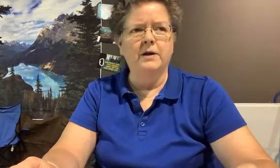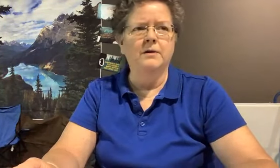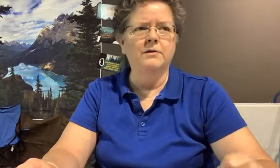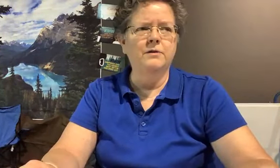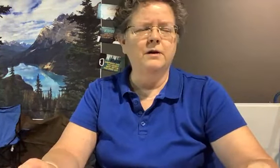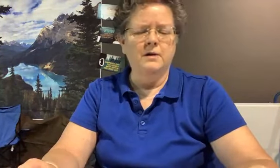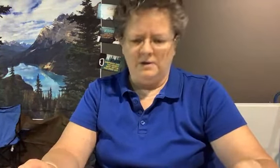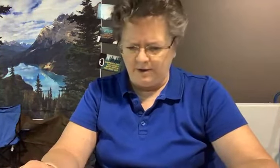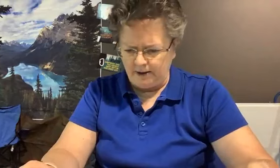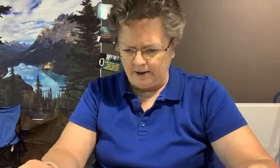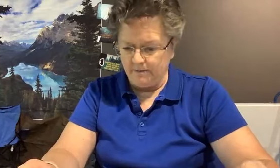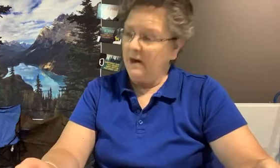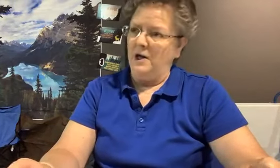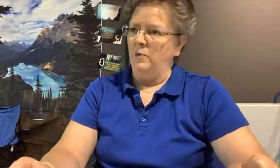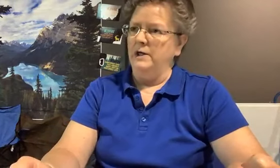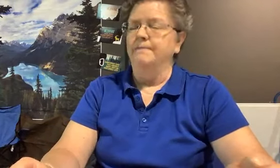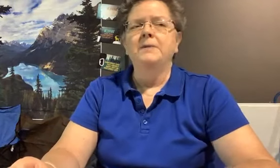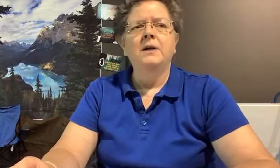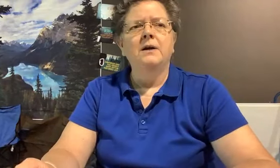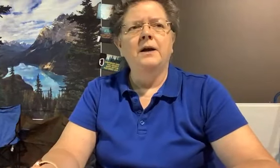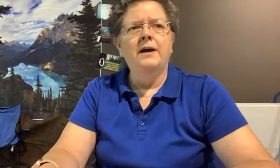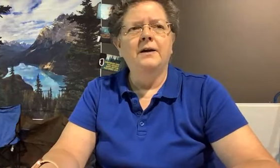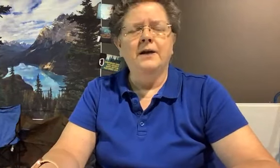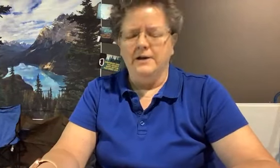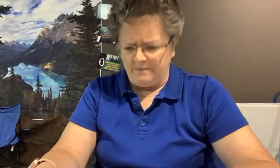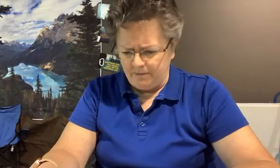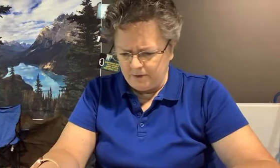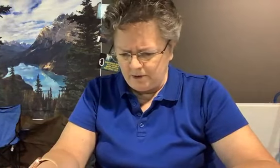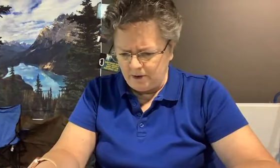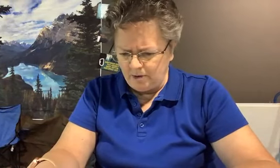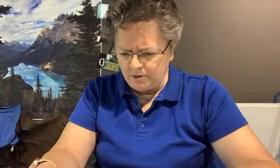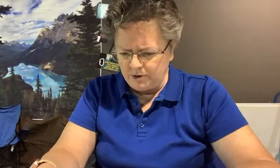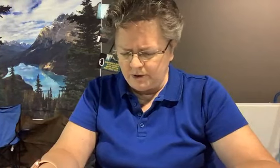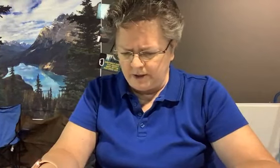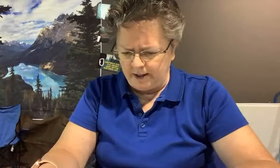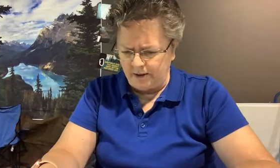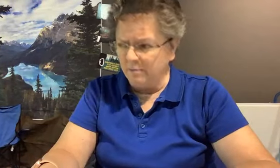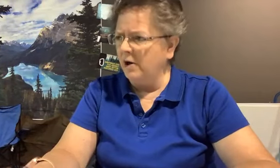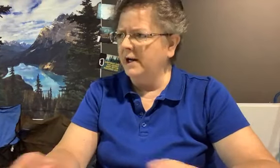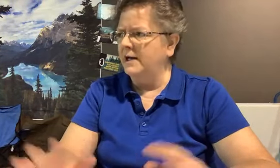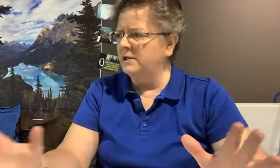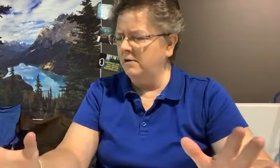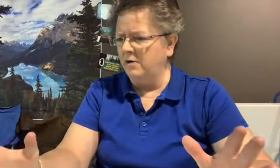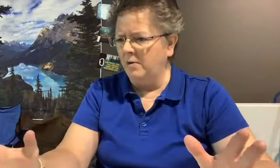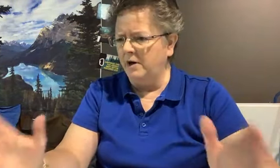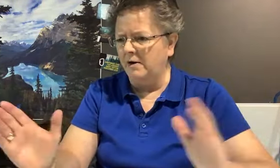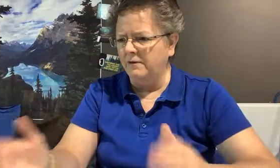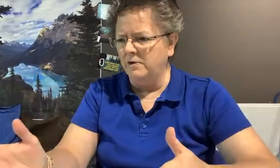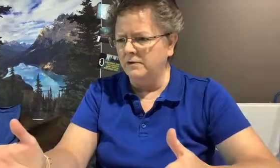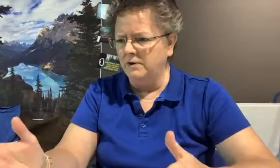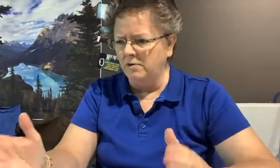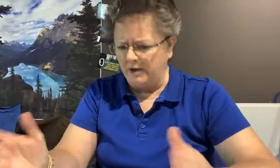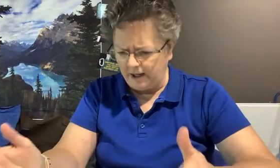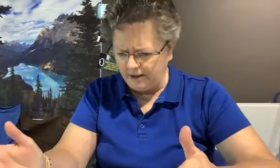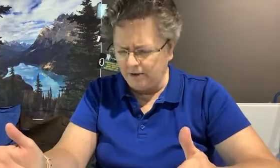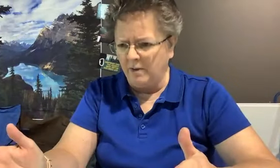and Halloween. And those broadcast here in Omaha, for those of you who are not in